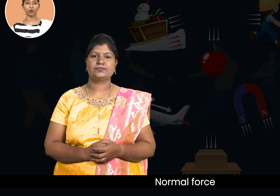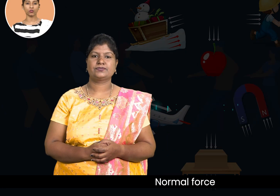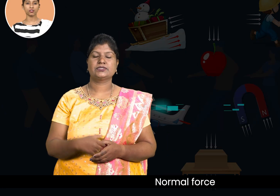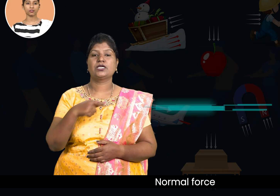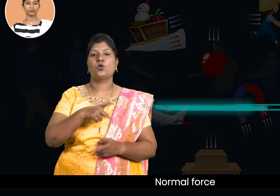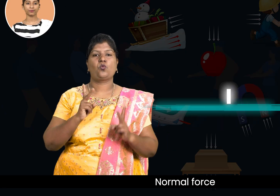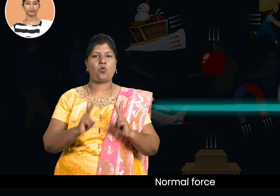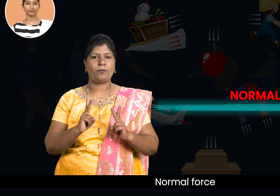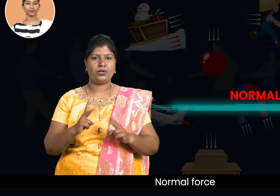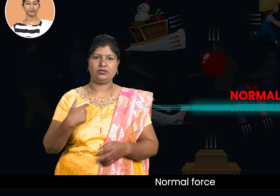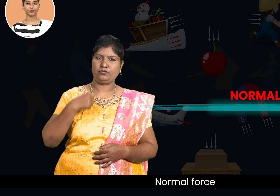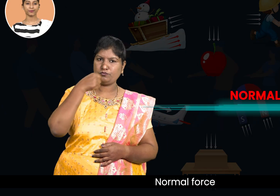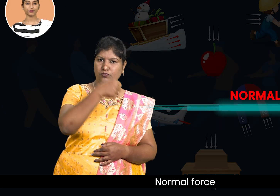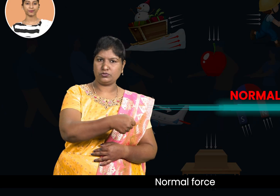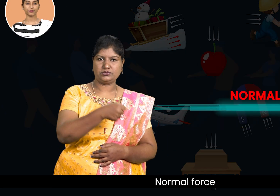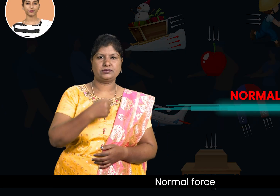Normal force.